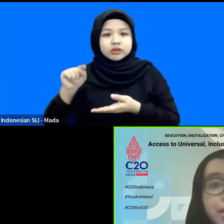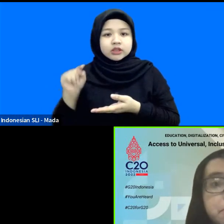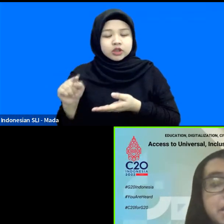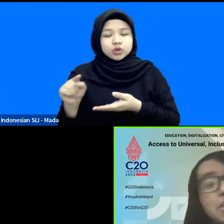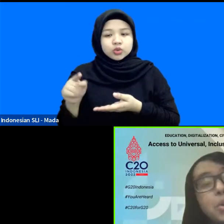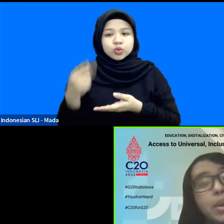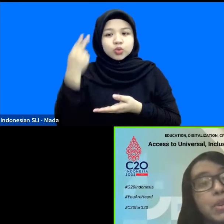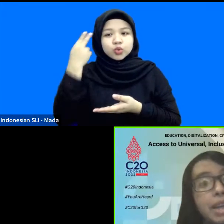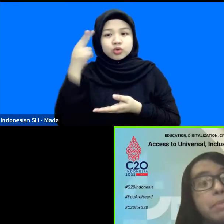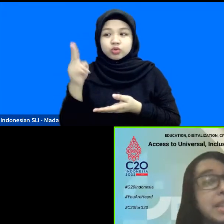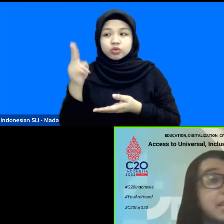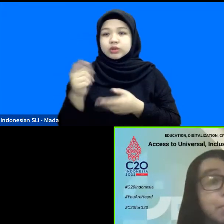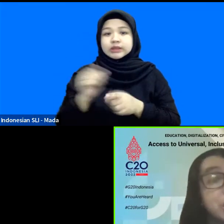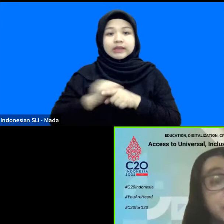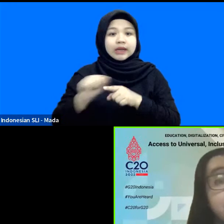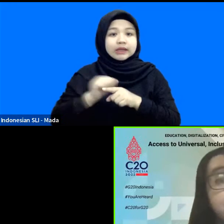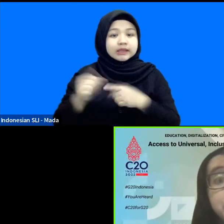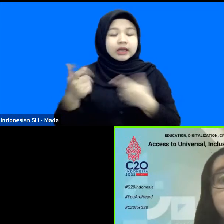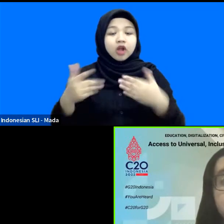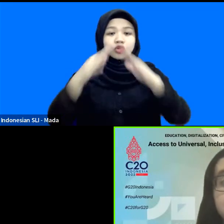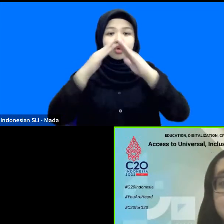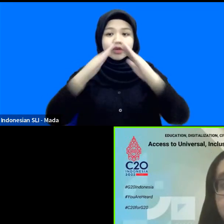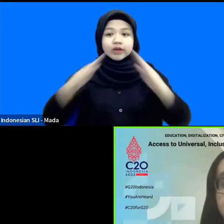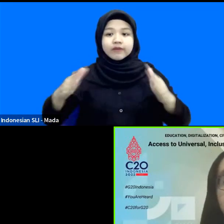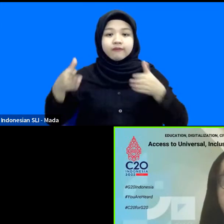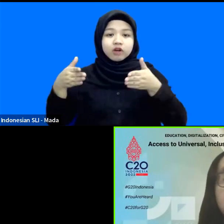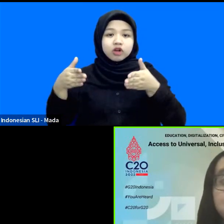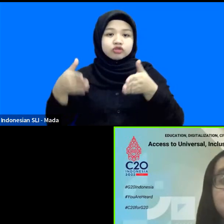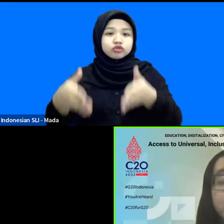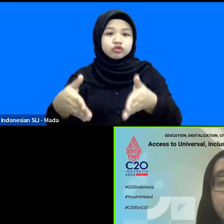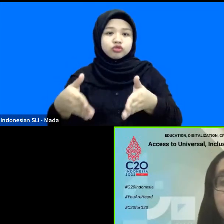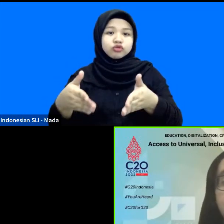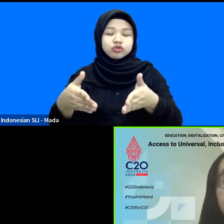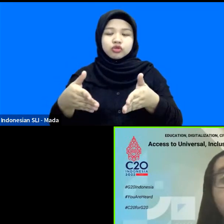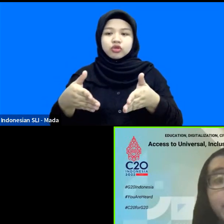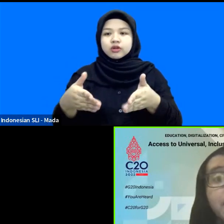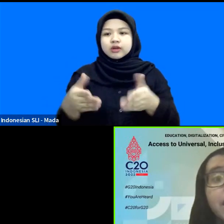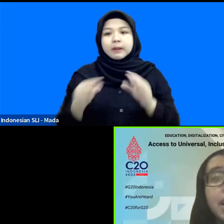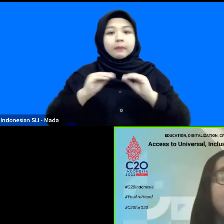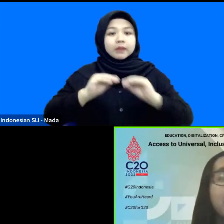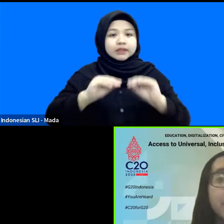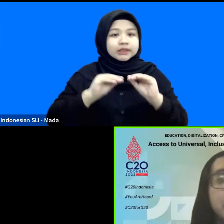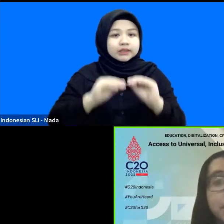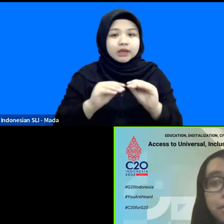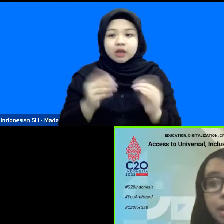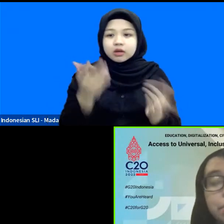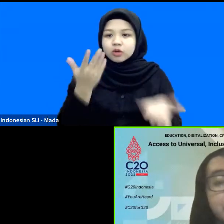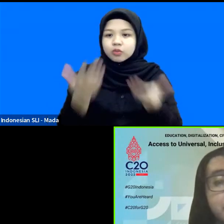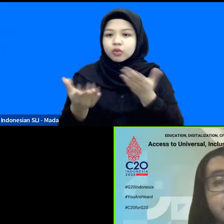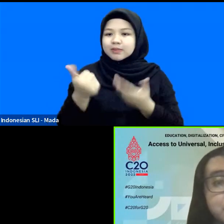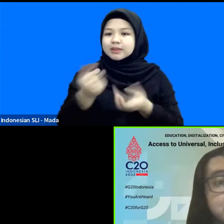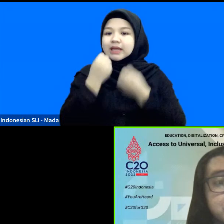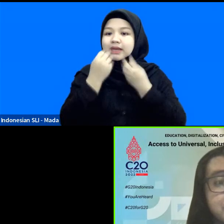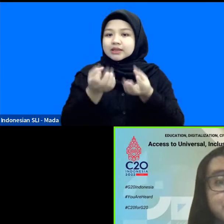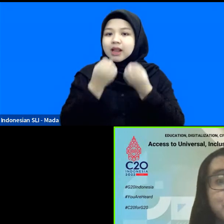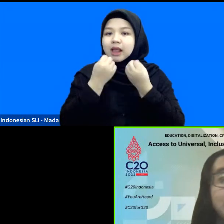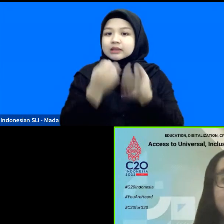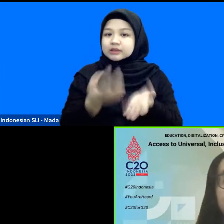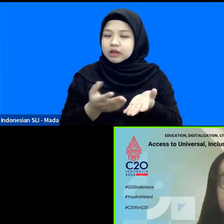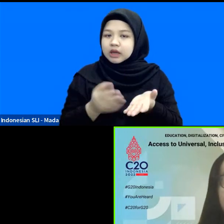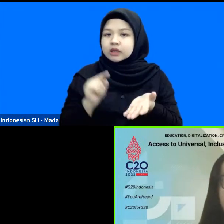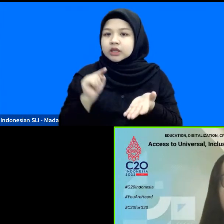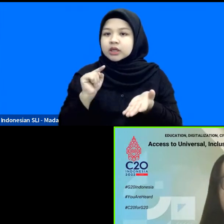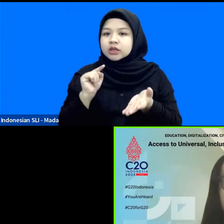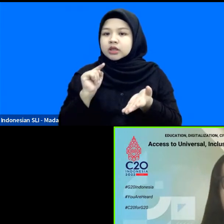educational investment. So if you can please name three the most important aspects where the budget should go to and why, I think they'll be interesting to